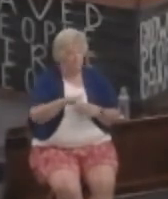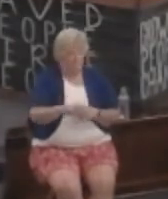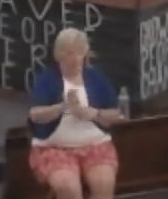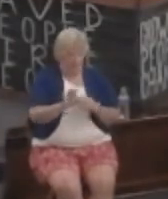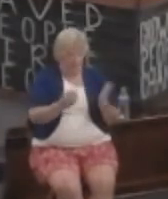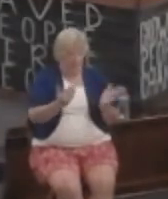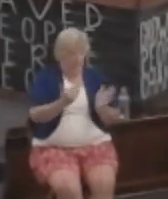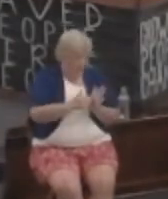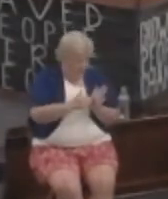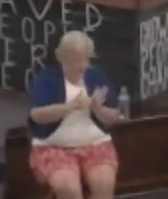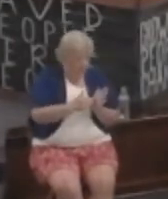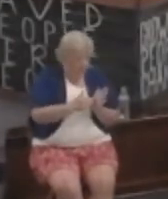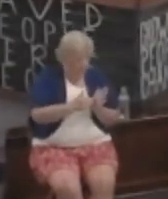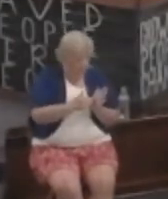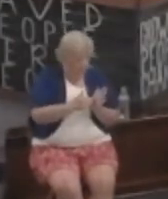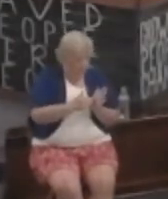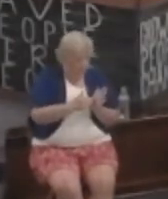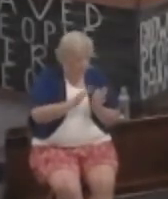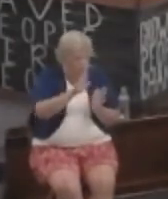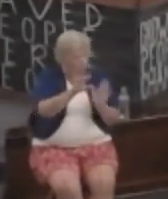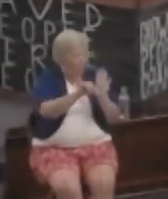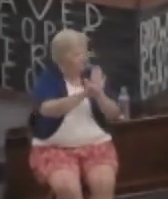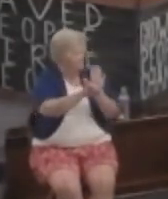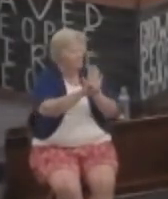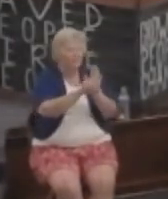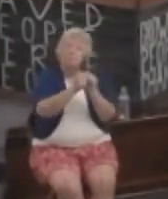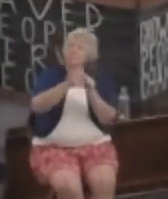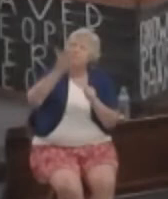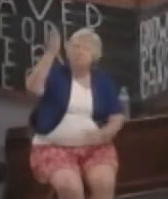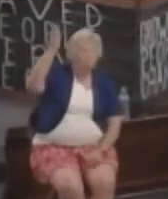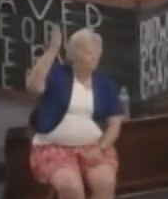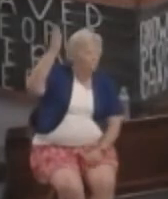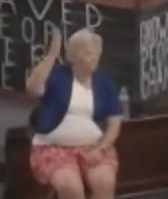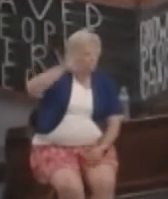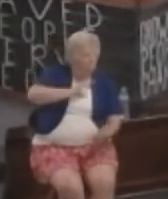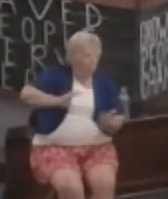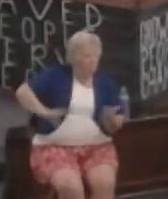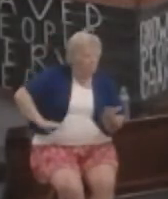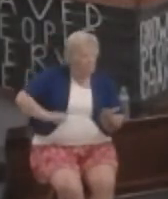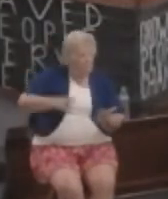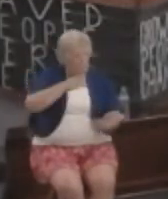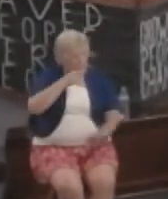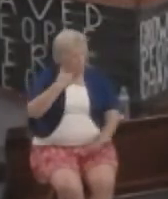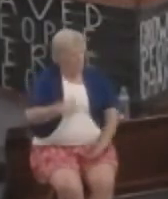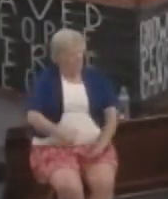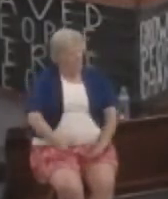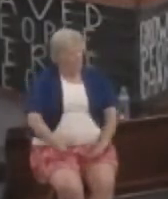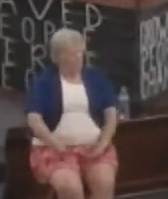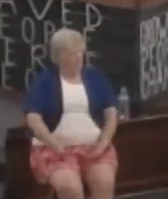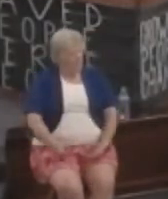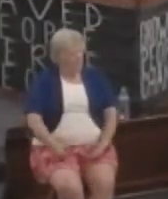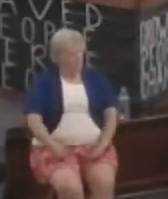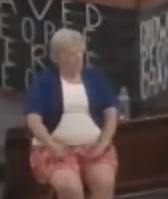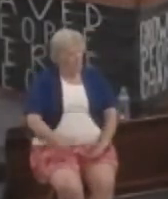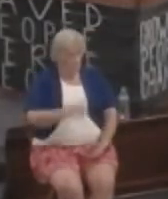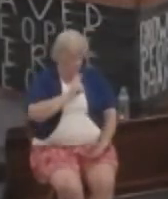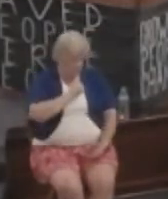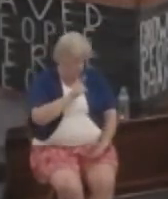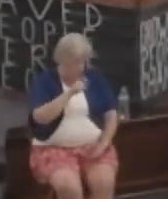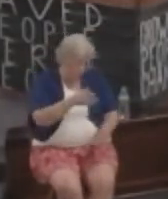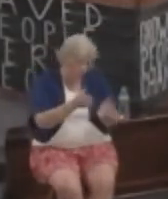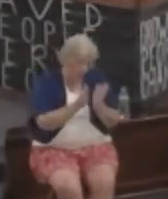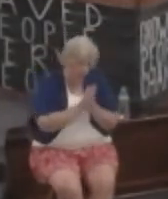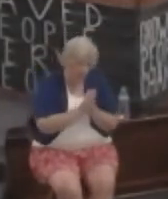refine your identity in Christ. When you ask, "Who am I?" And truly, you should ask